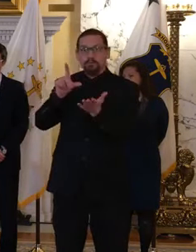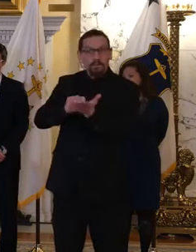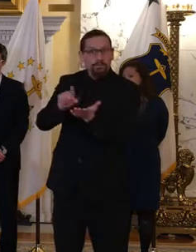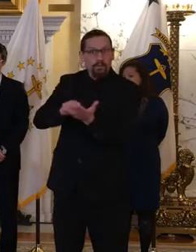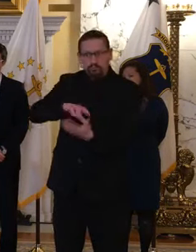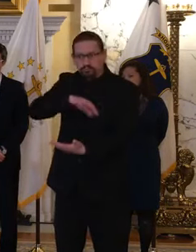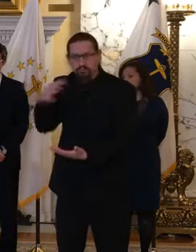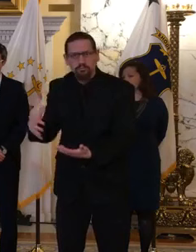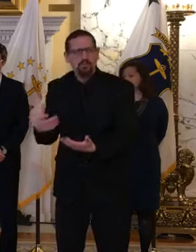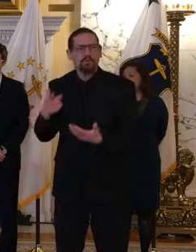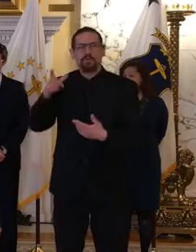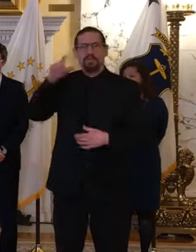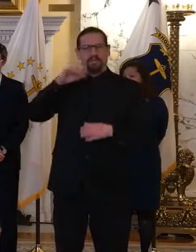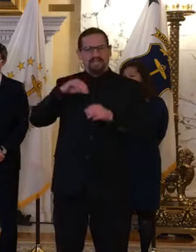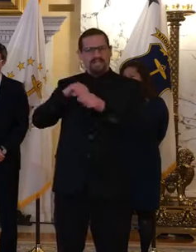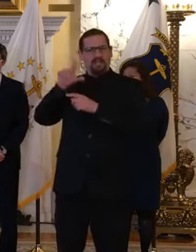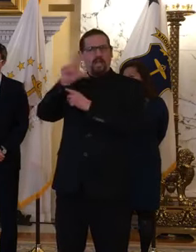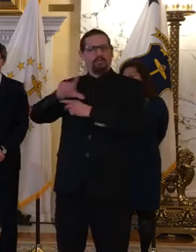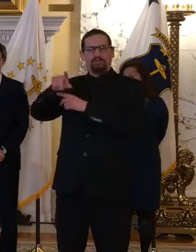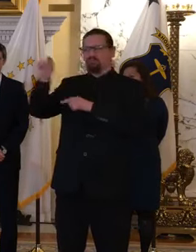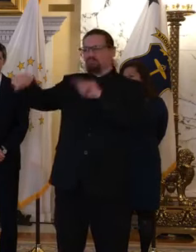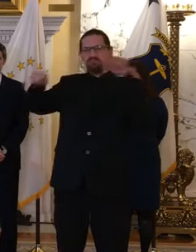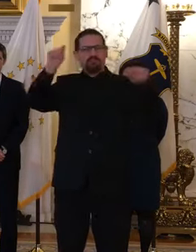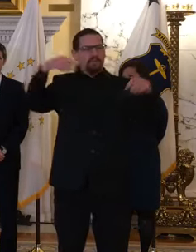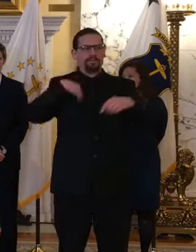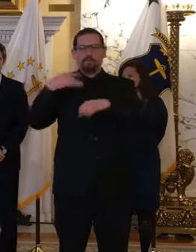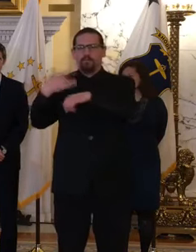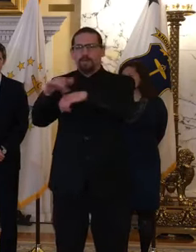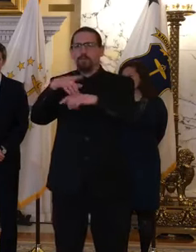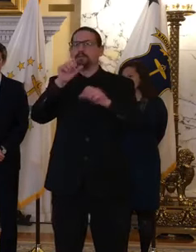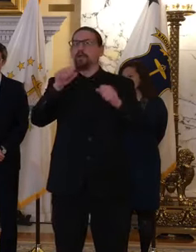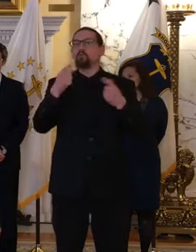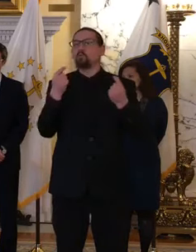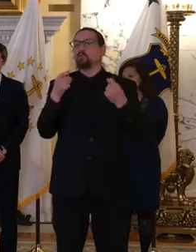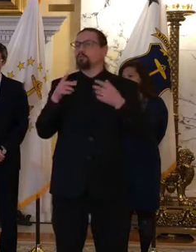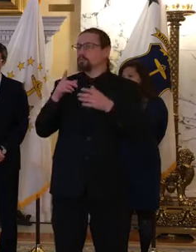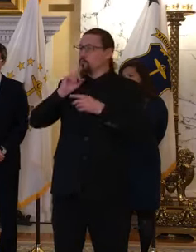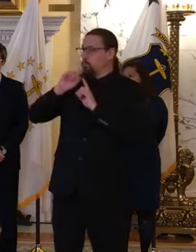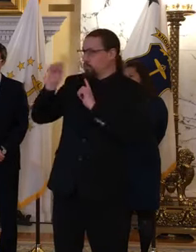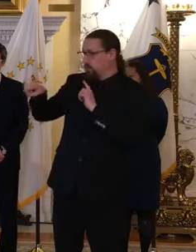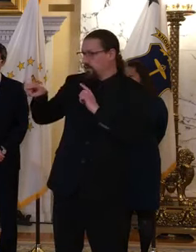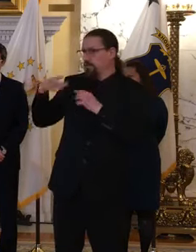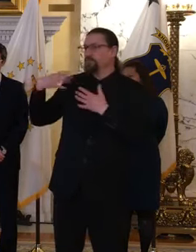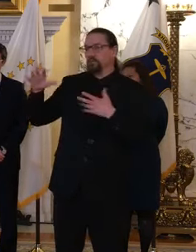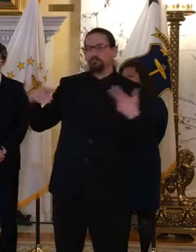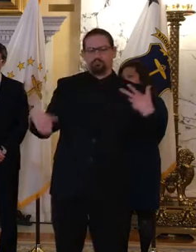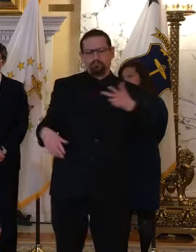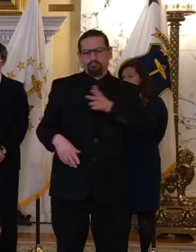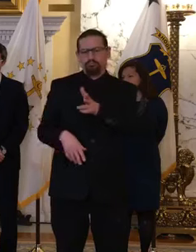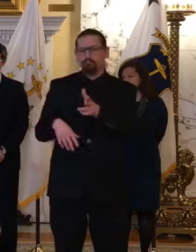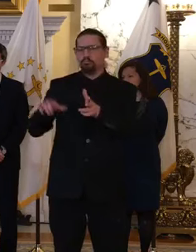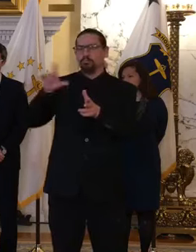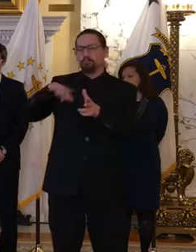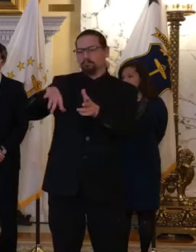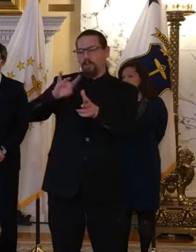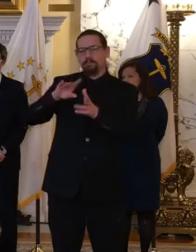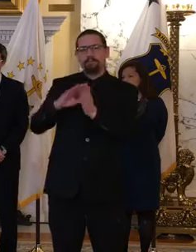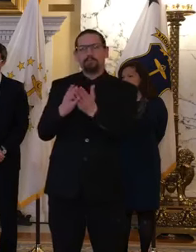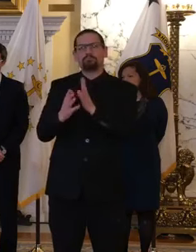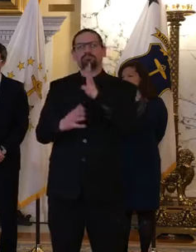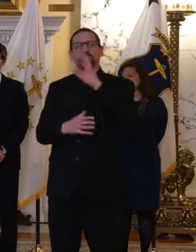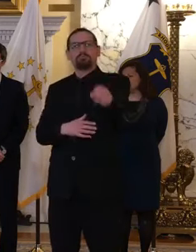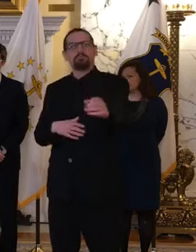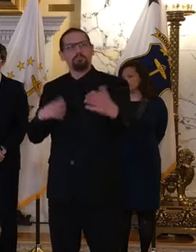offering kind of drive-through pickup service for books. So let's make this as fun as possible